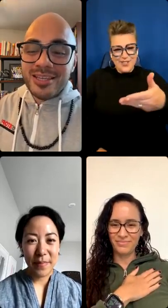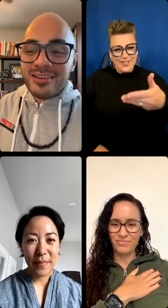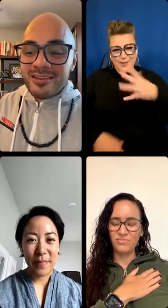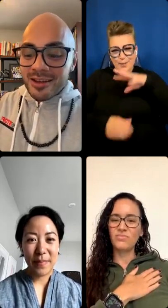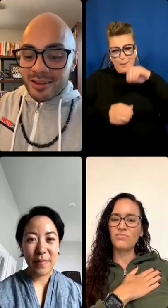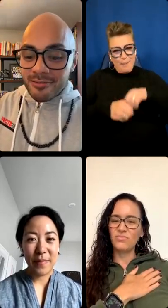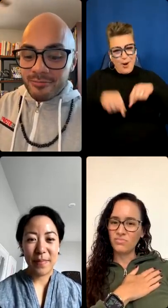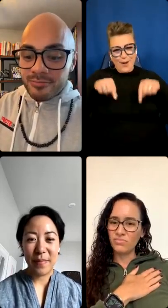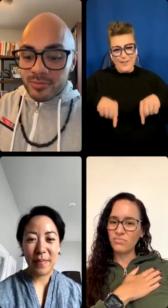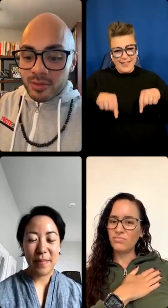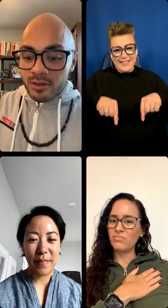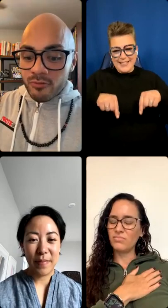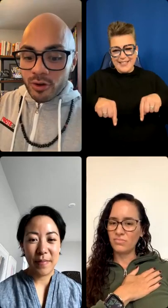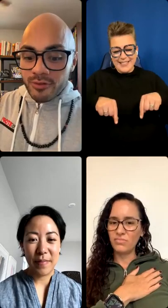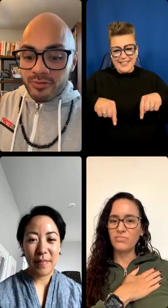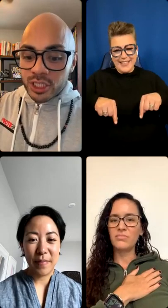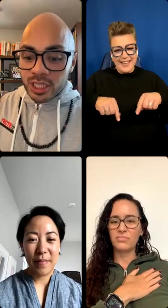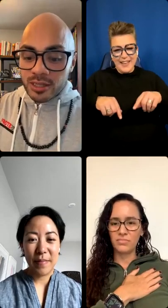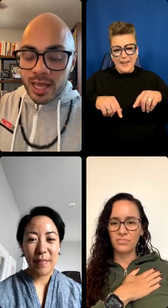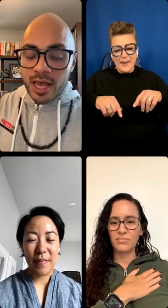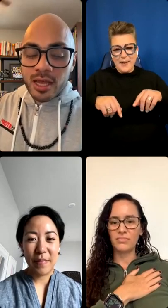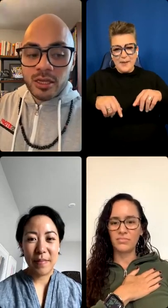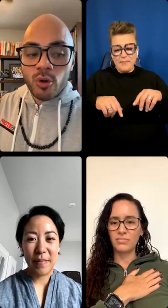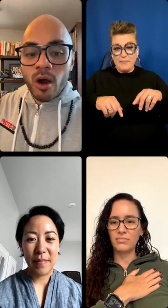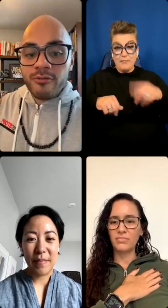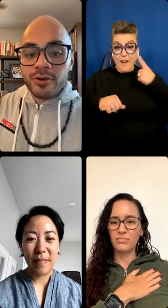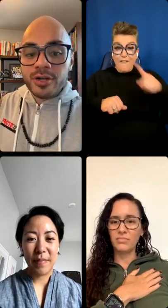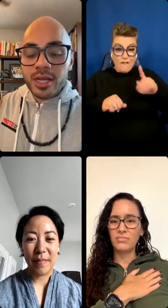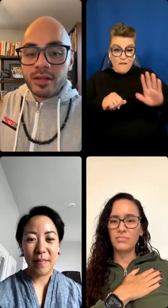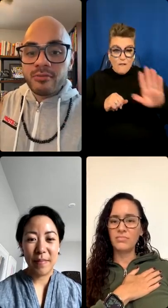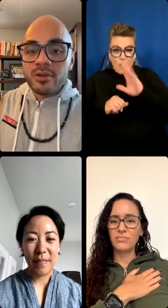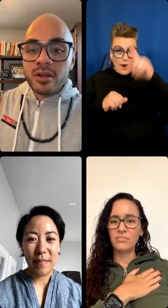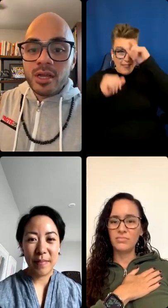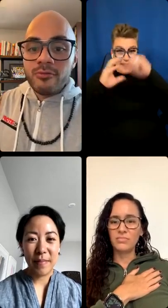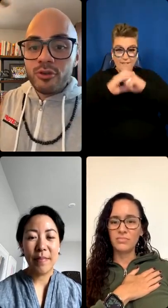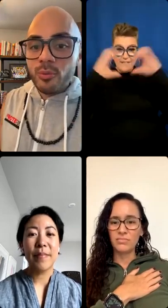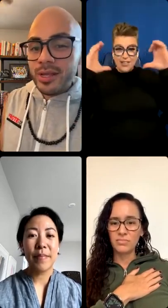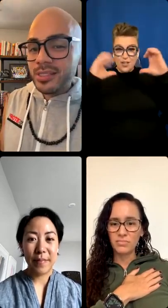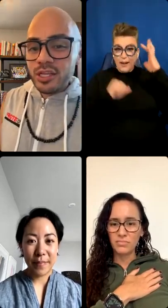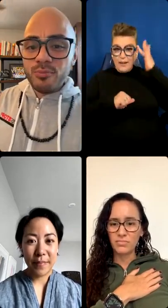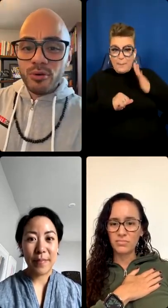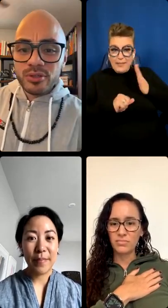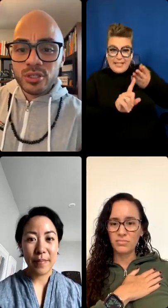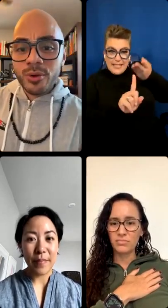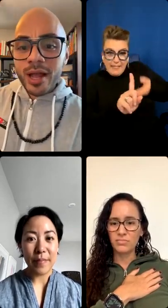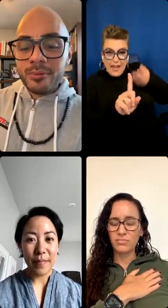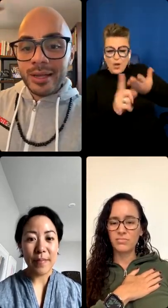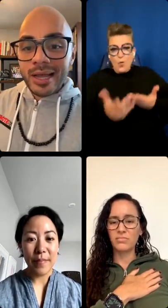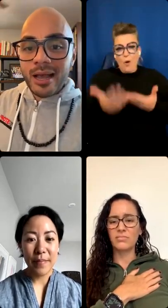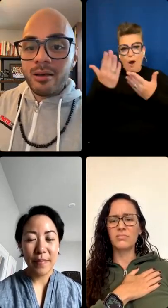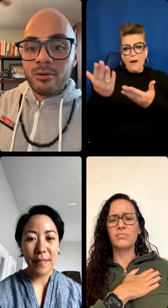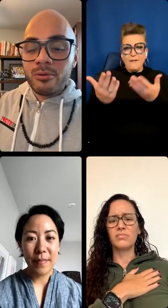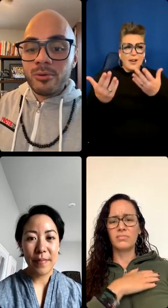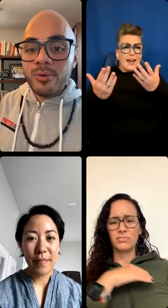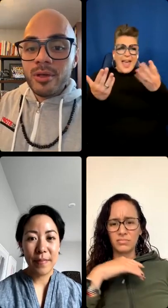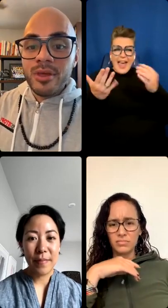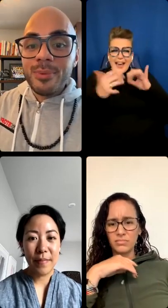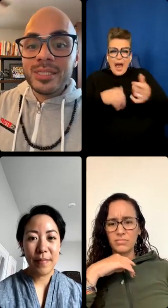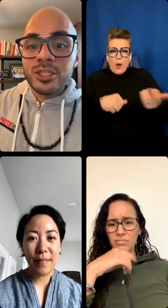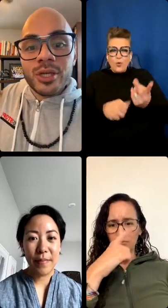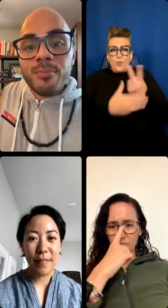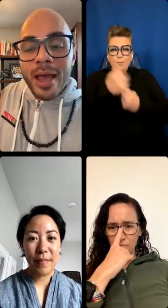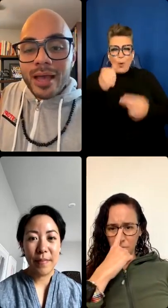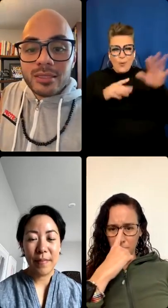this, for the vision that you offered, and for the ways that you both described, like how